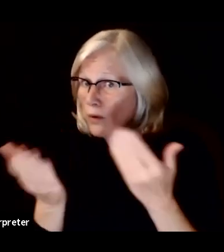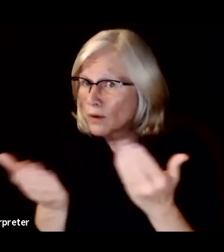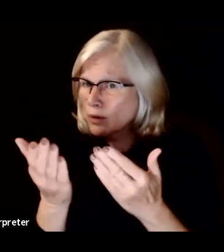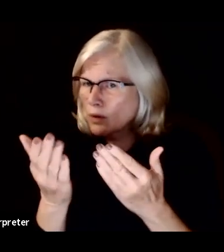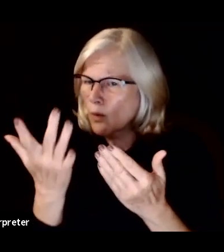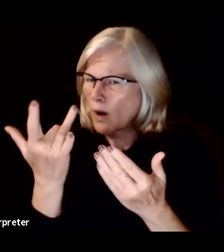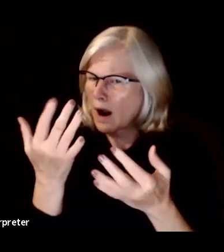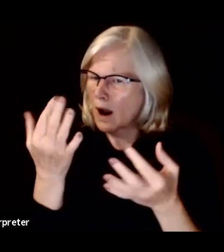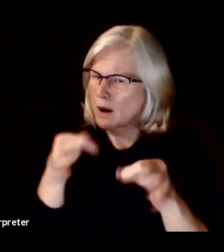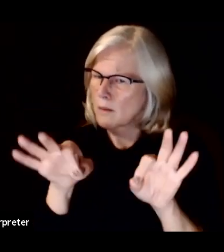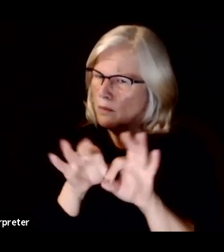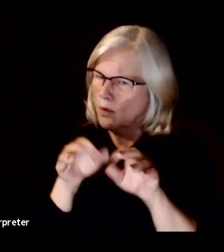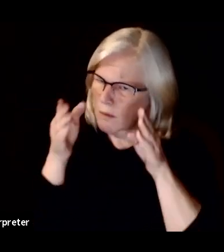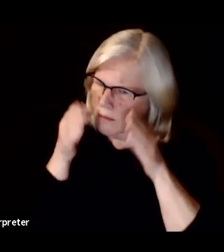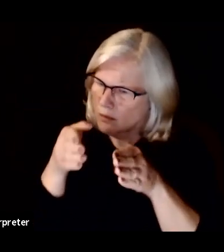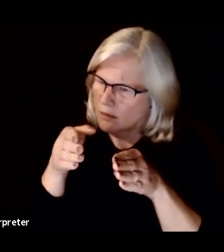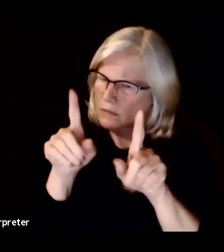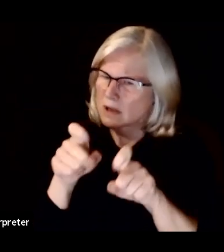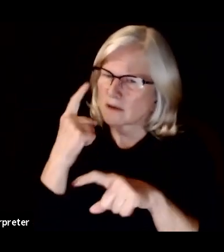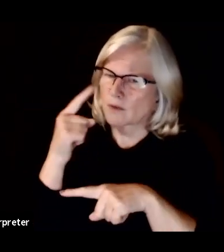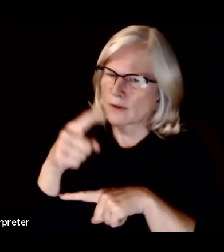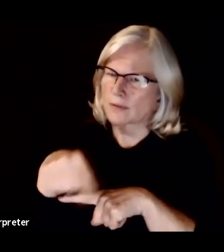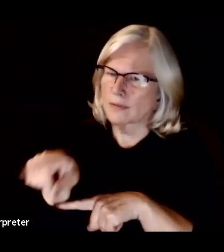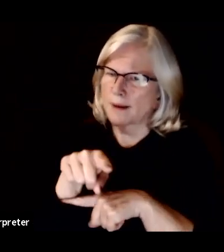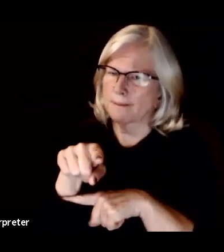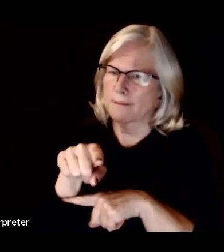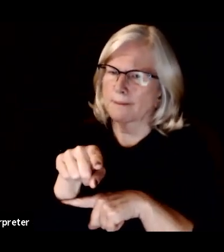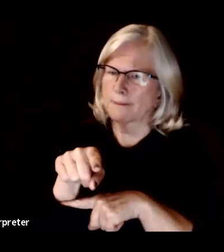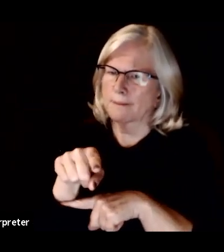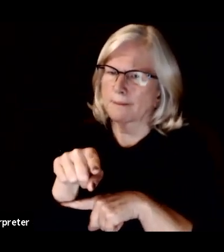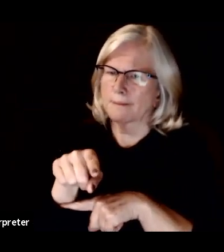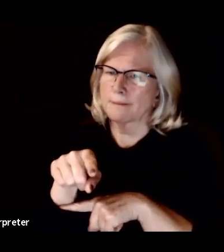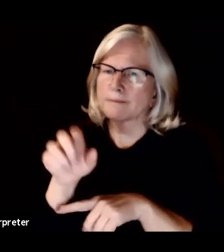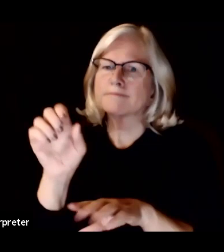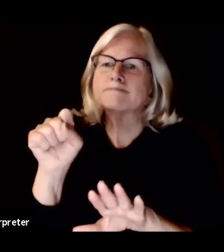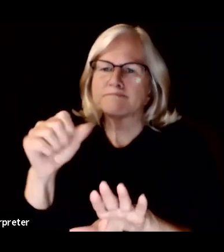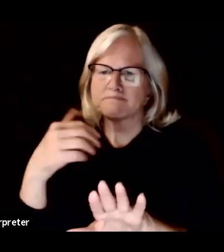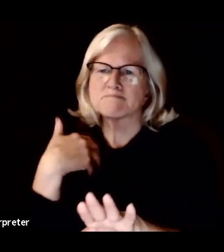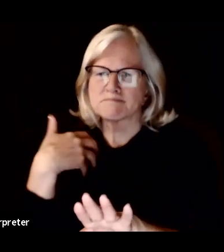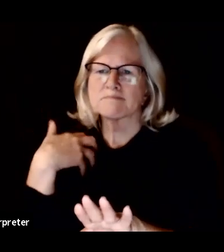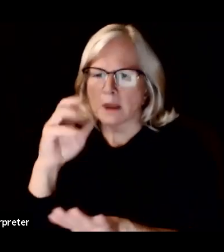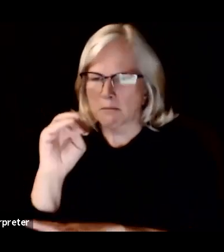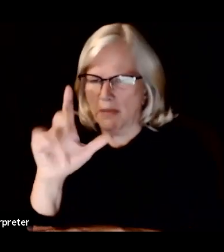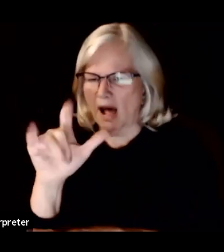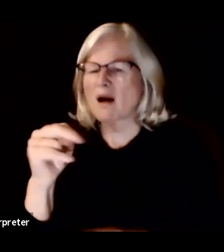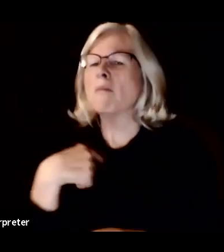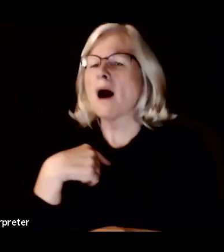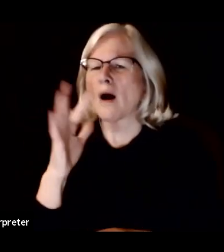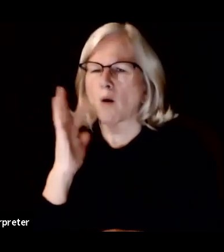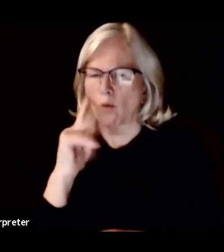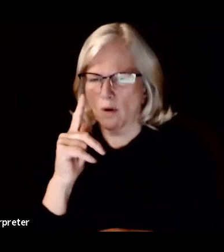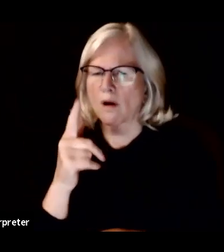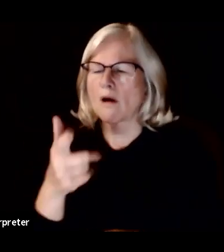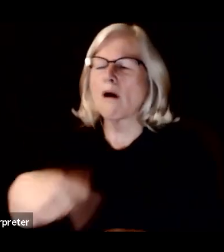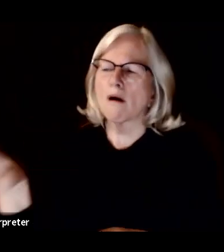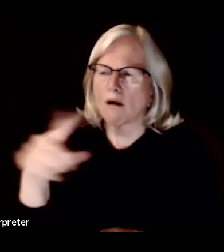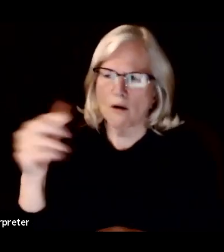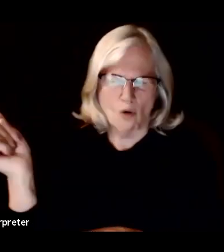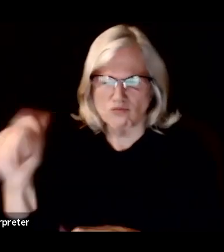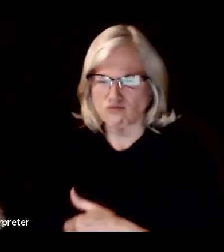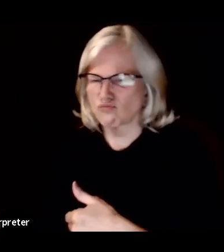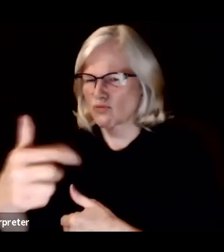Commissioner Malcolm, again, I'll start and welcome additional comments from my colleagues. And I think we've talked a lot about the fact that we know that the